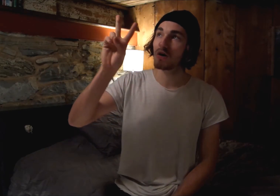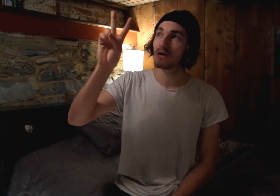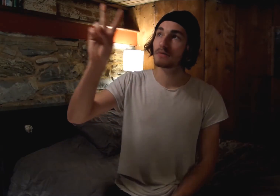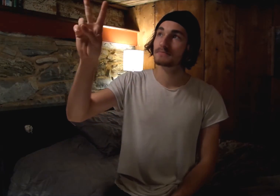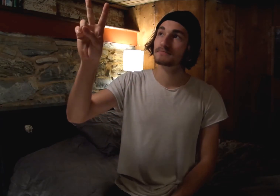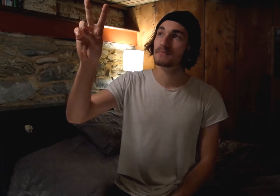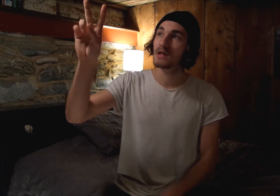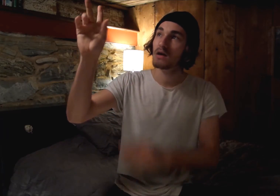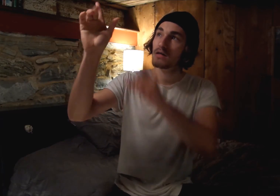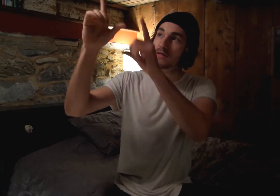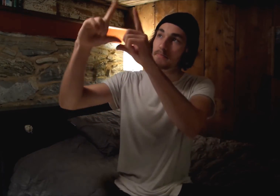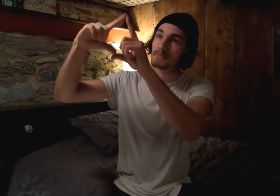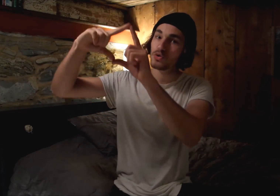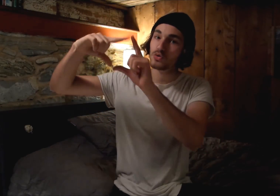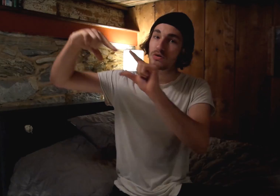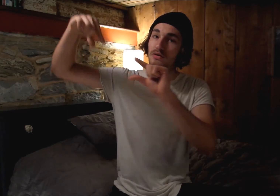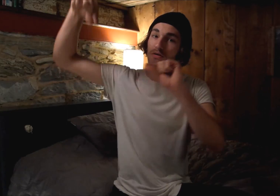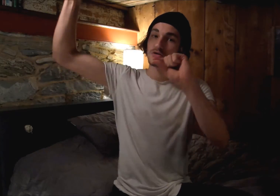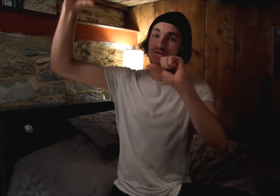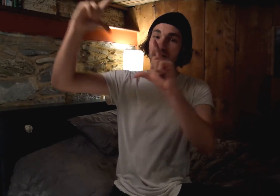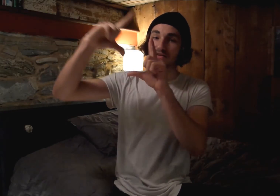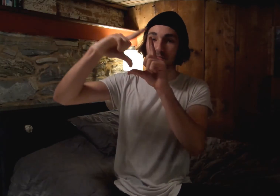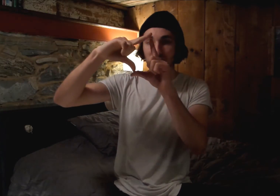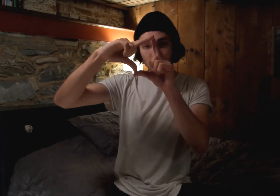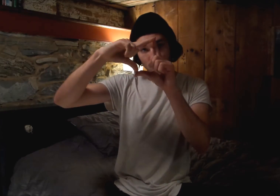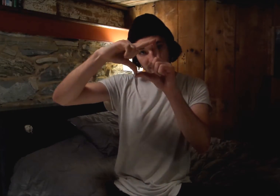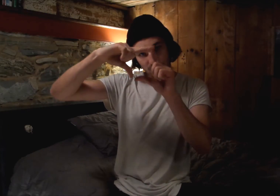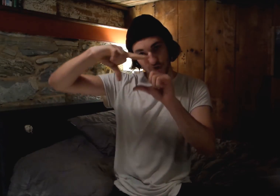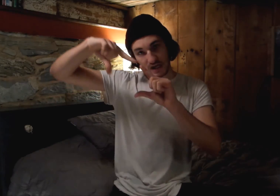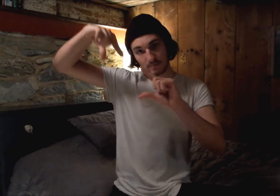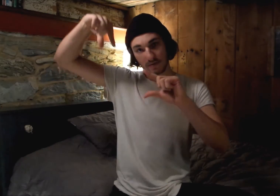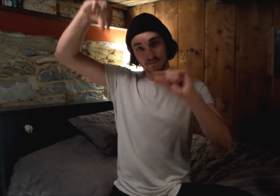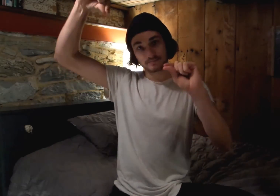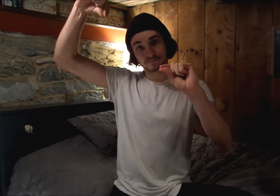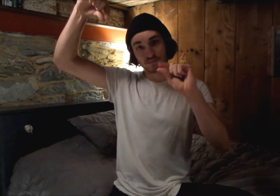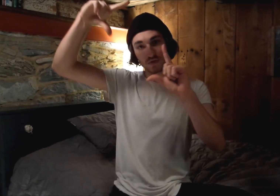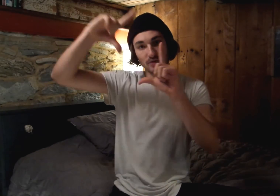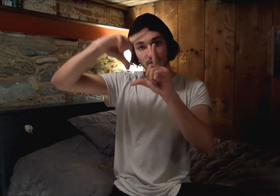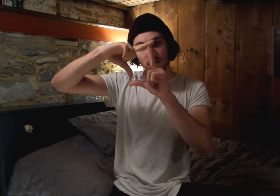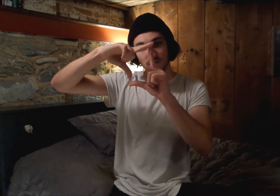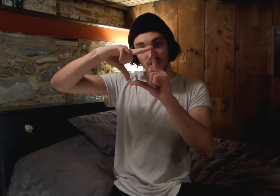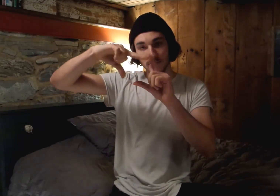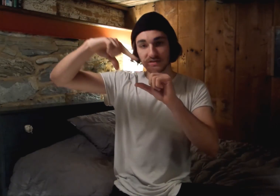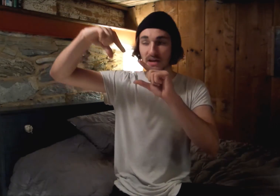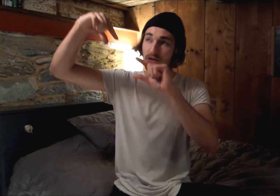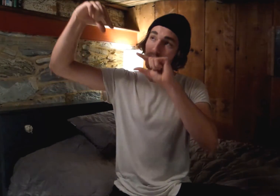Saw the moon. Just kind of make the crescent shape with your fingers coming together.